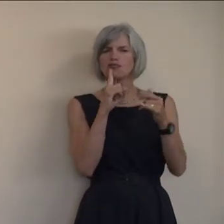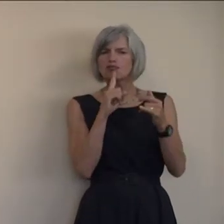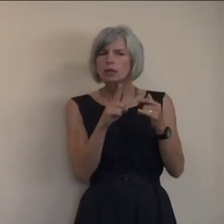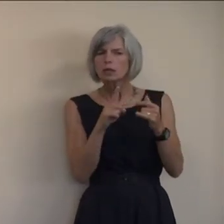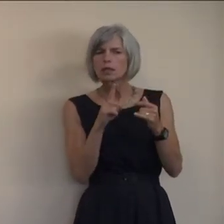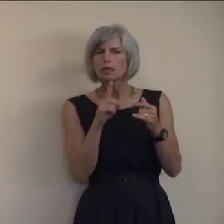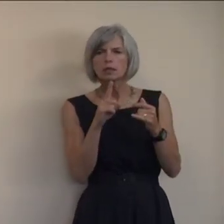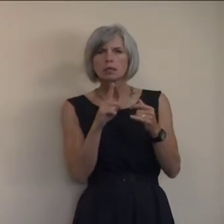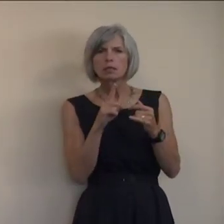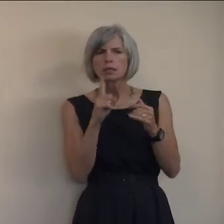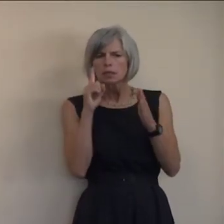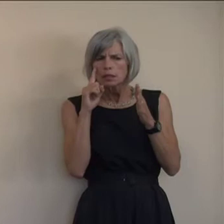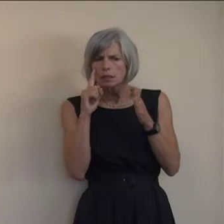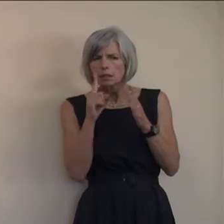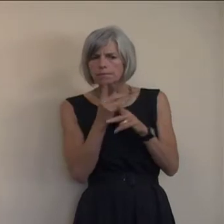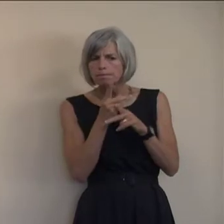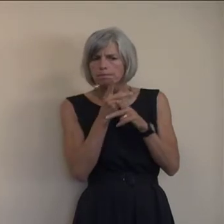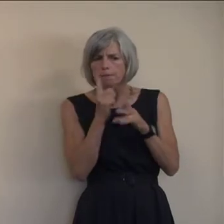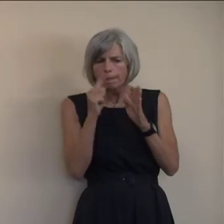policy.